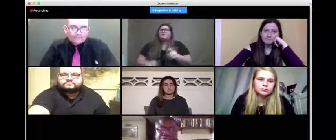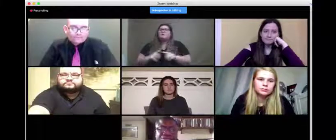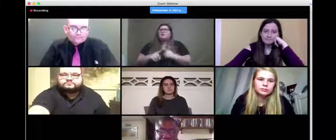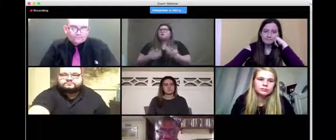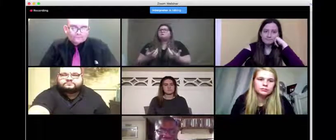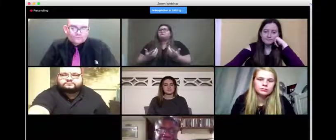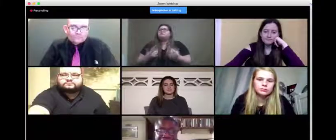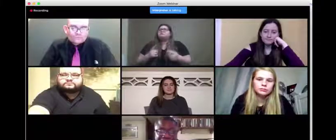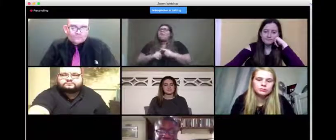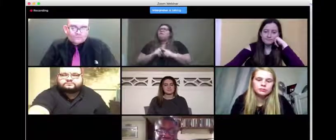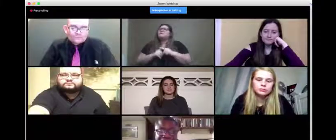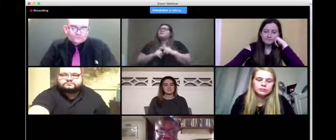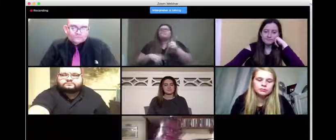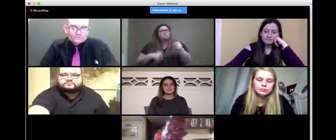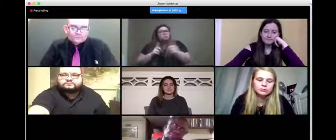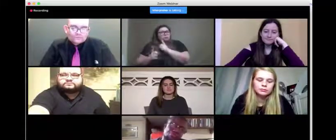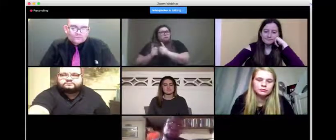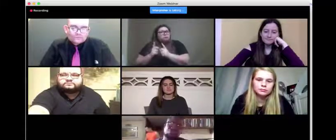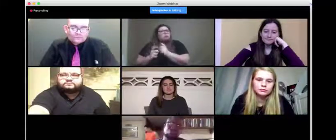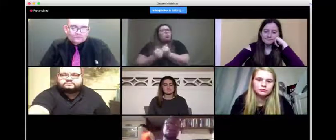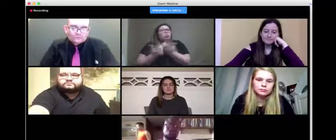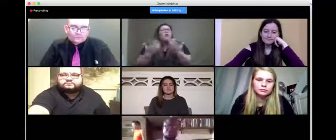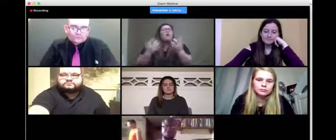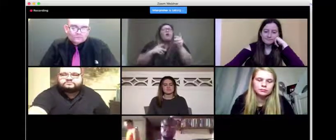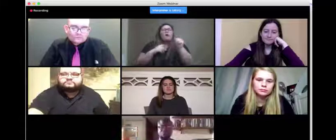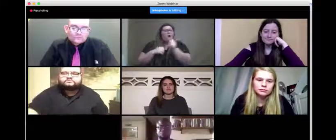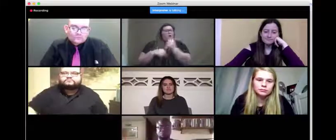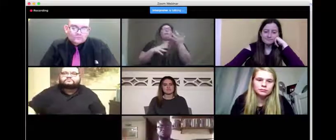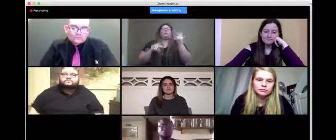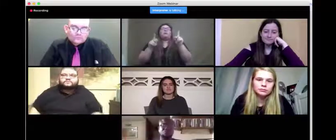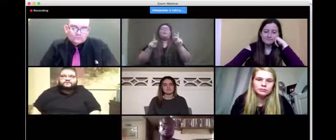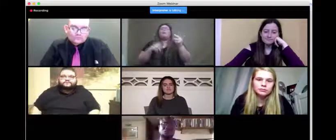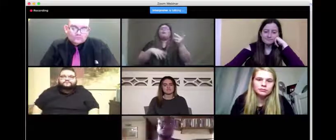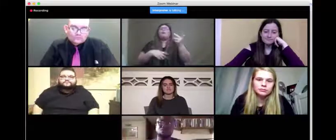lot of people might experience that.